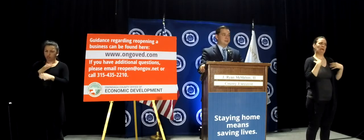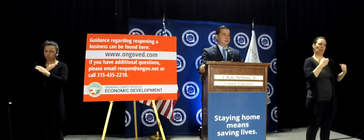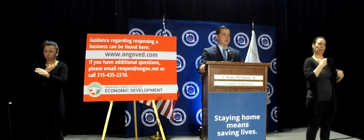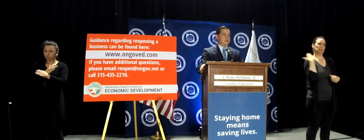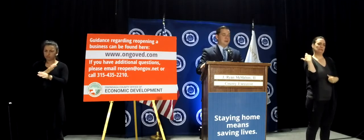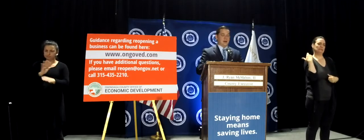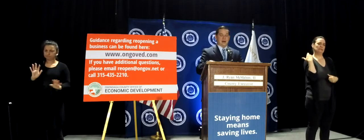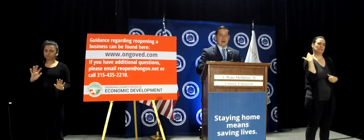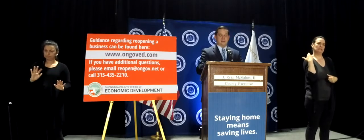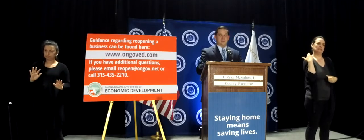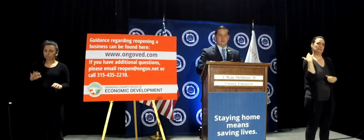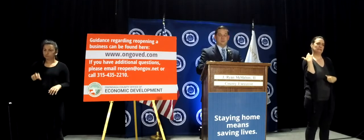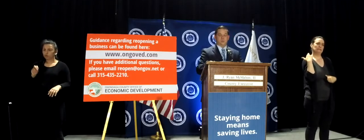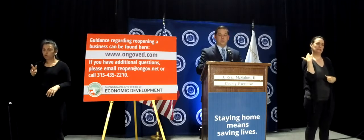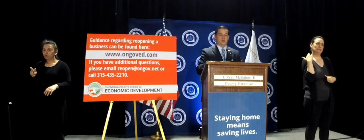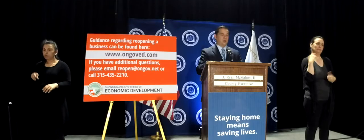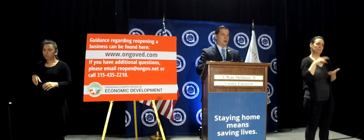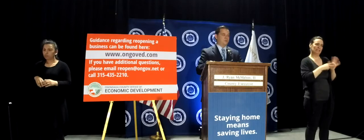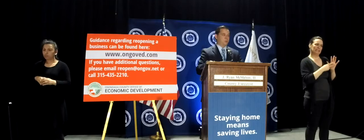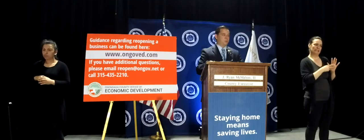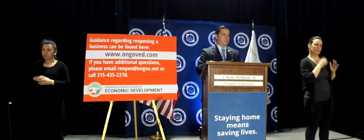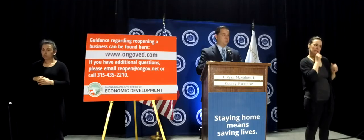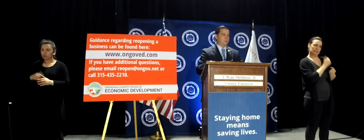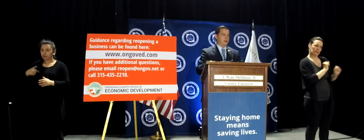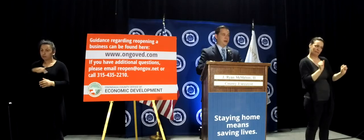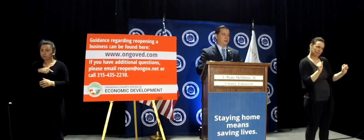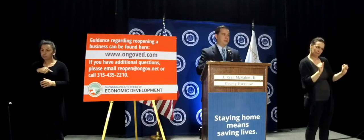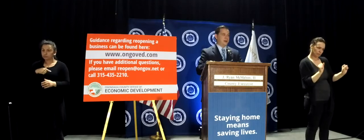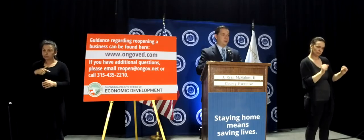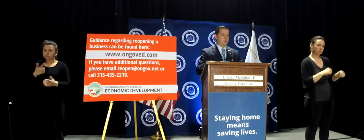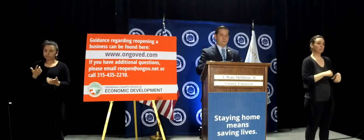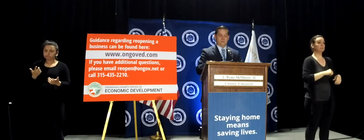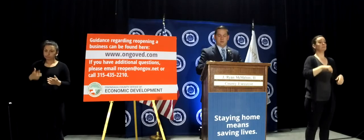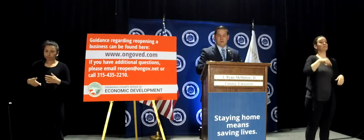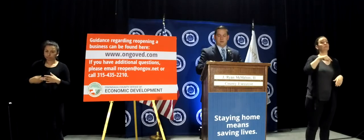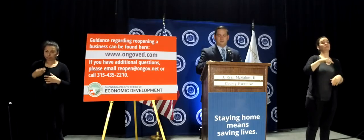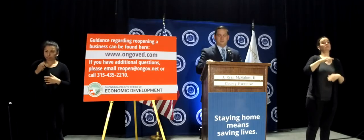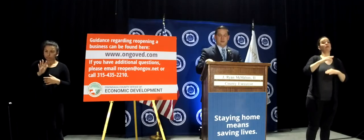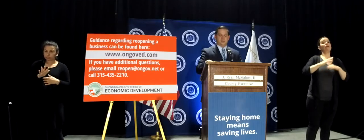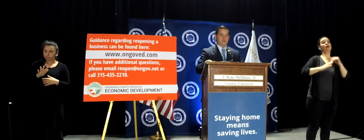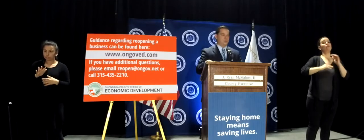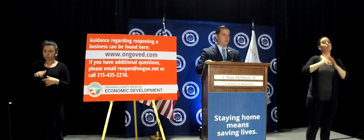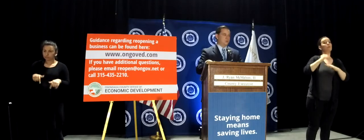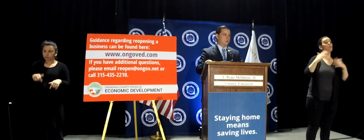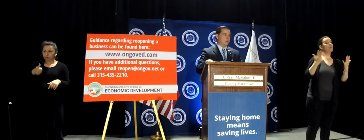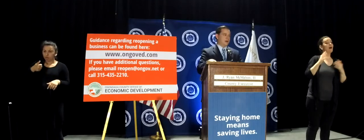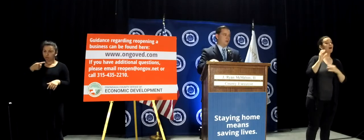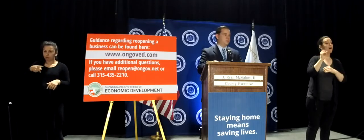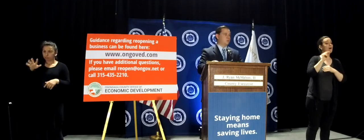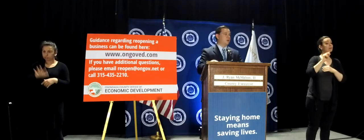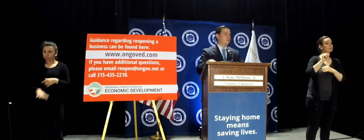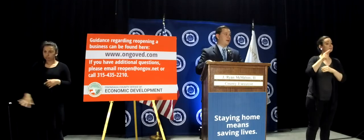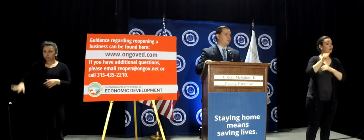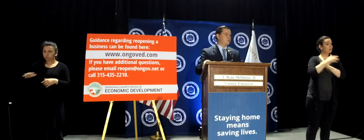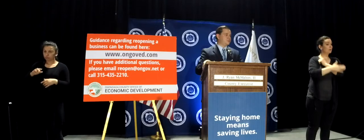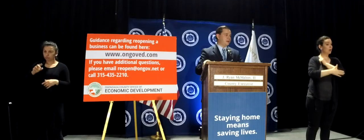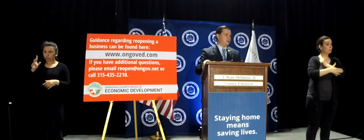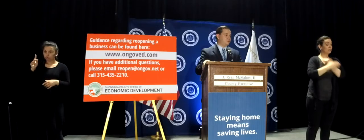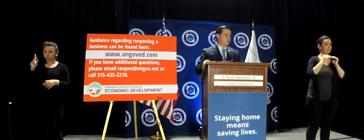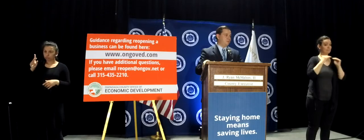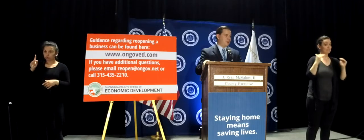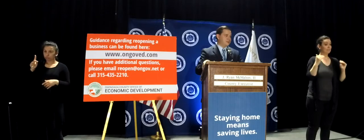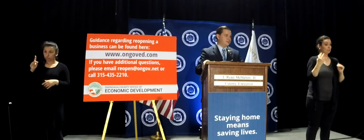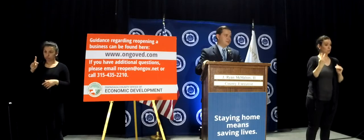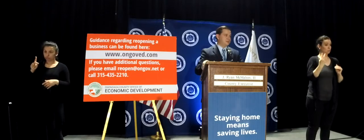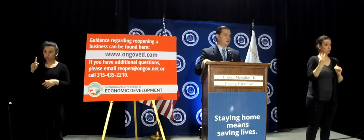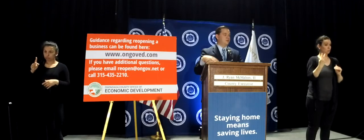But we are comfortable being Onondaga County in phase 2, allowing 25% of